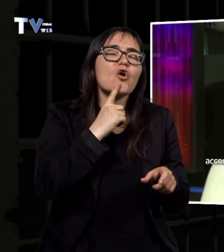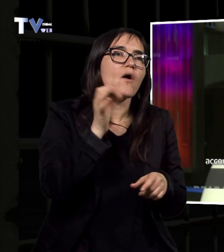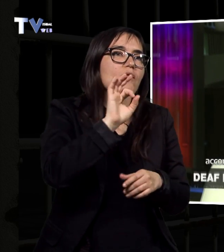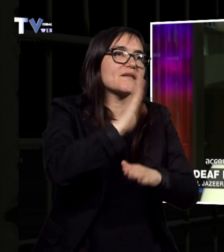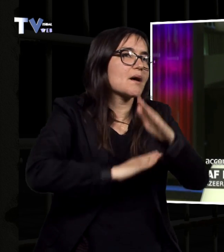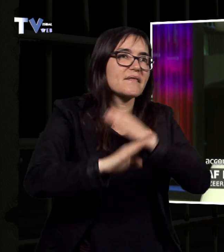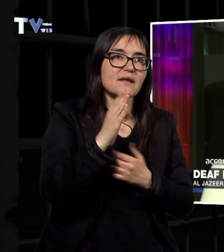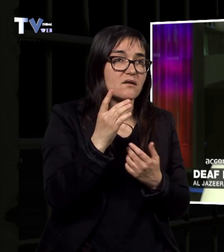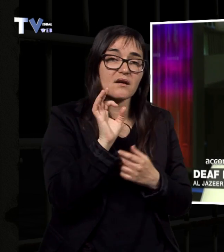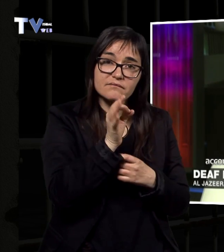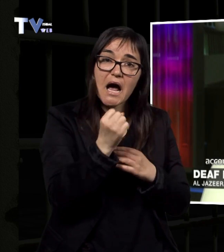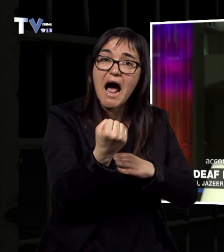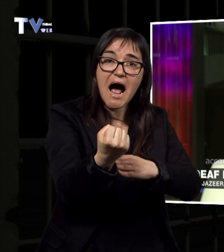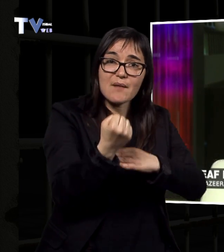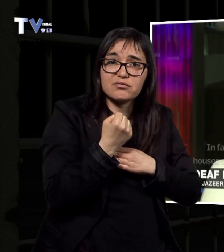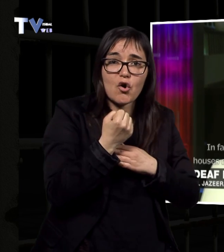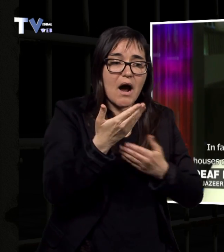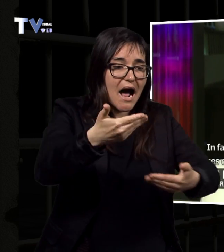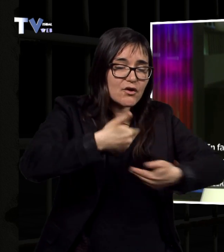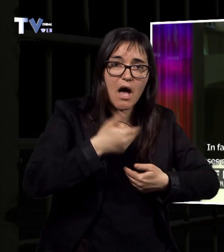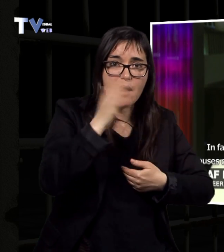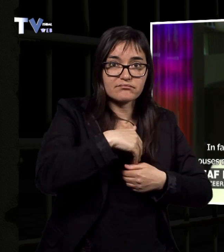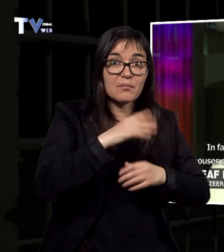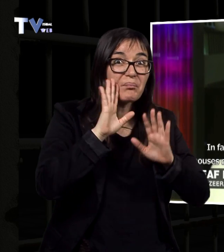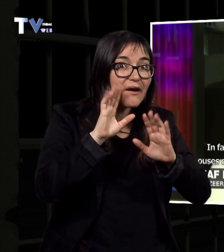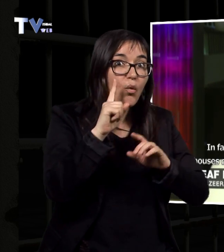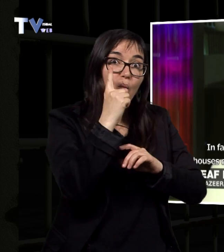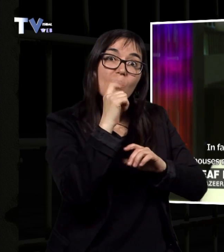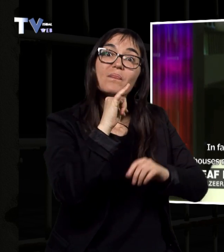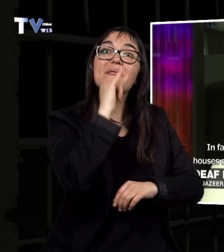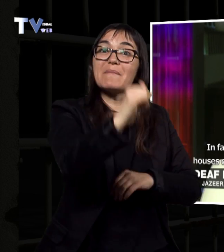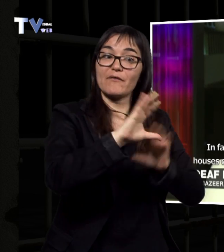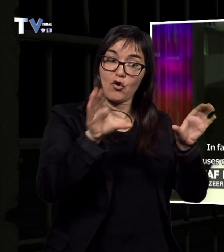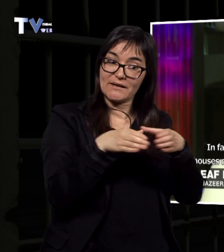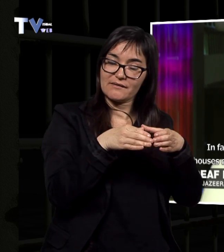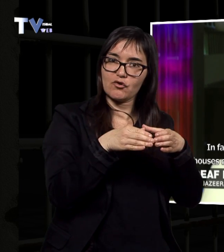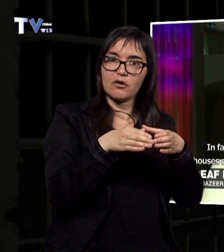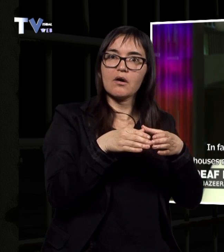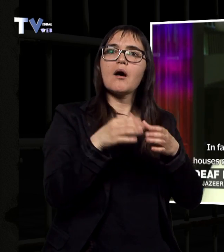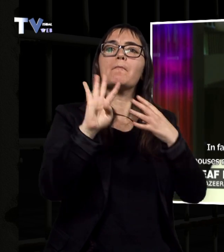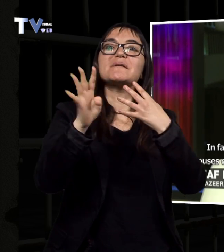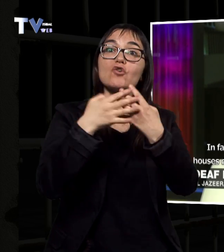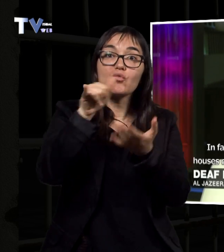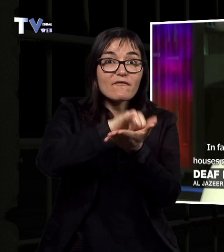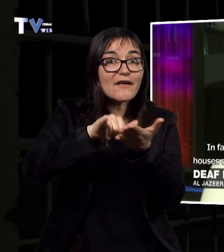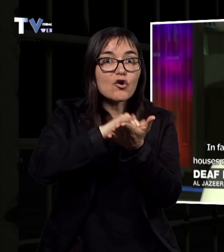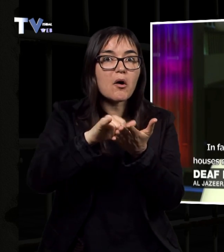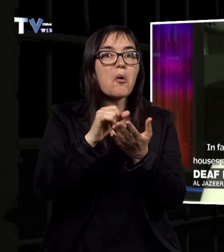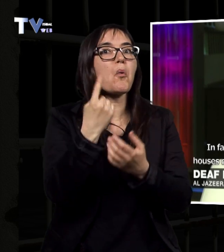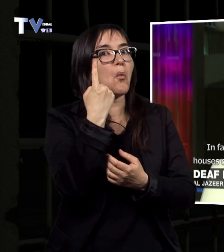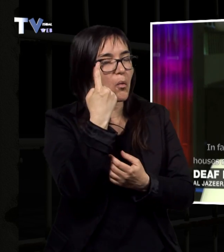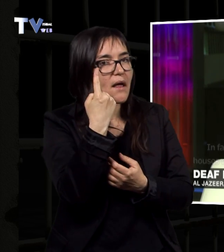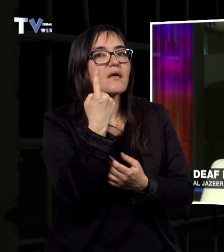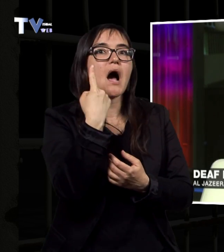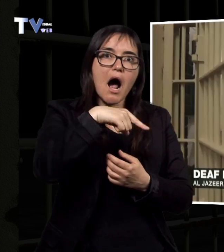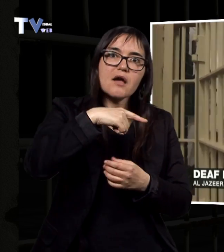deaf and hard of hearing. In fact, only one out of only 5 states that houses deaf and hard of hearing inmates together.